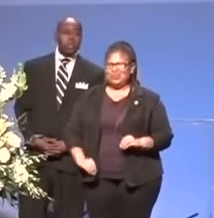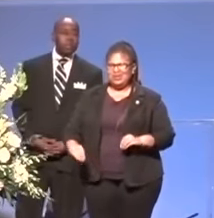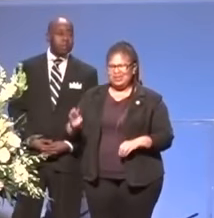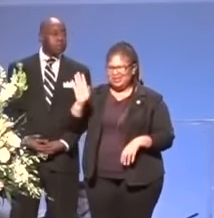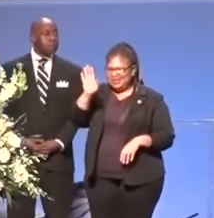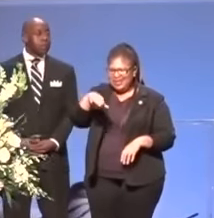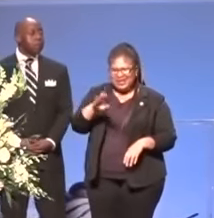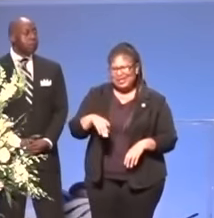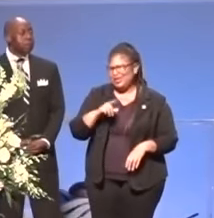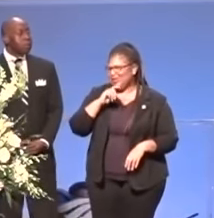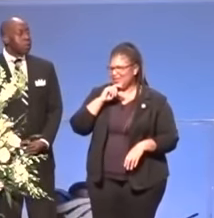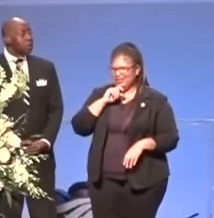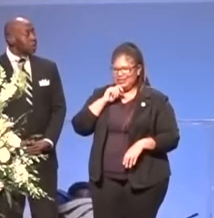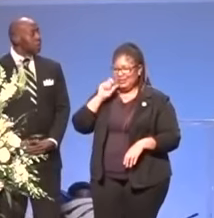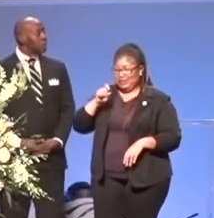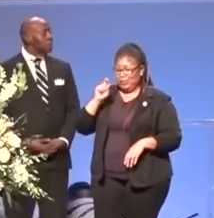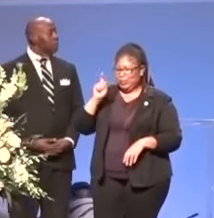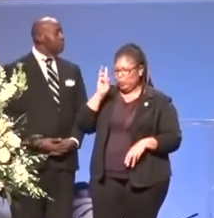Beneath